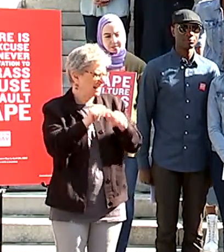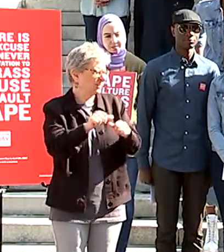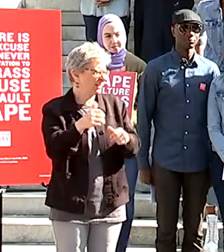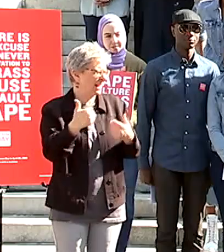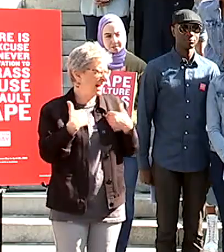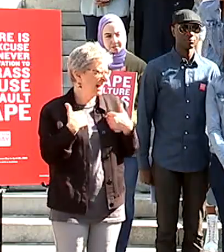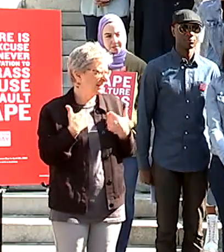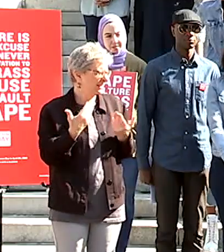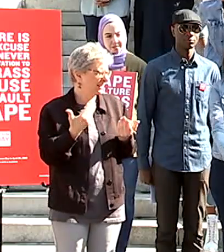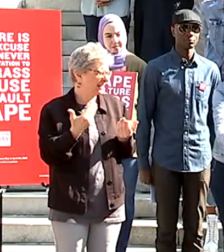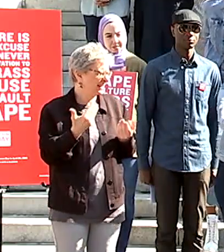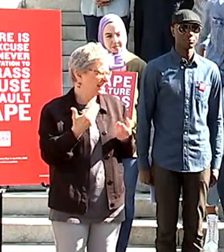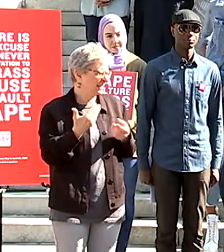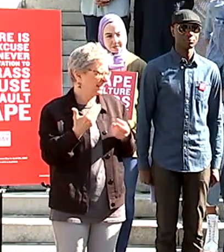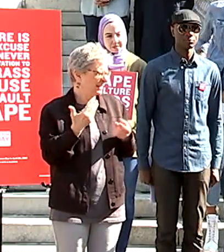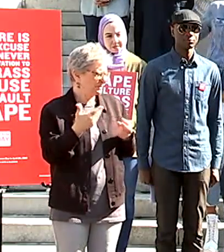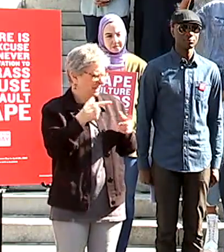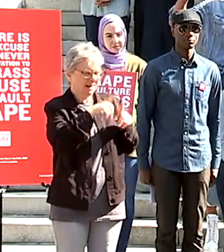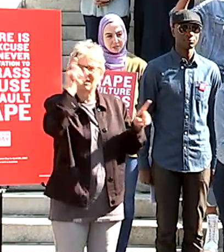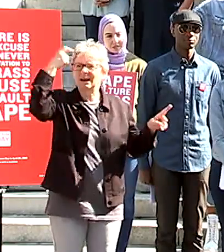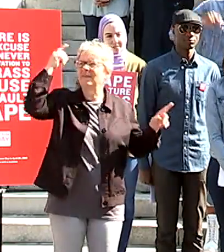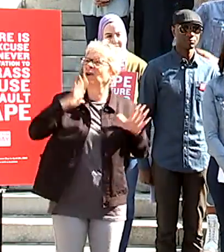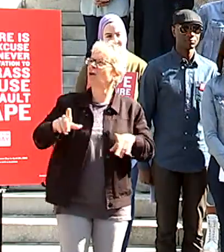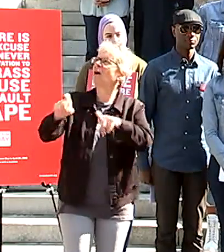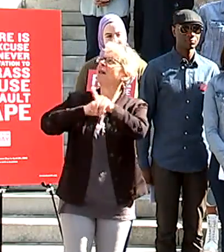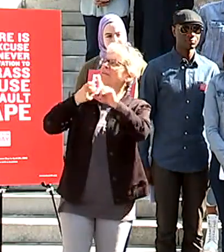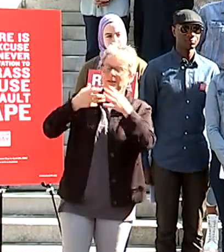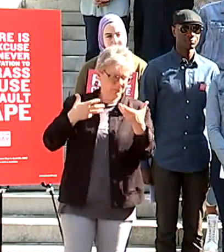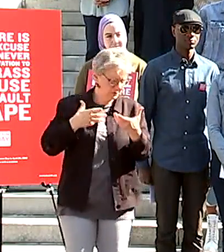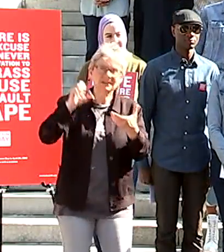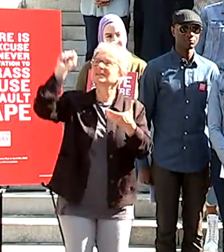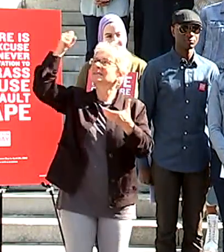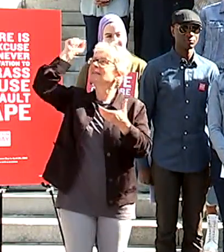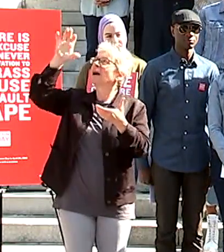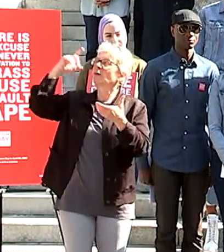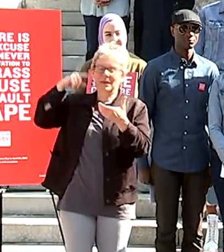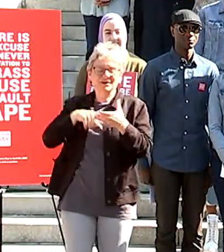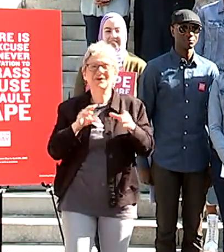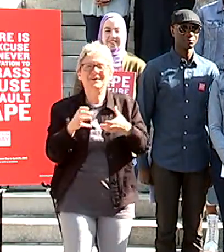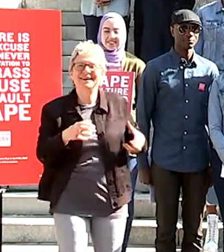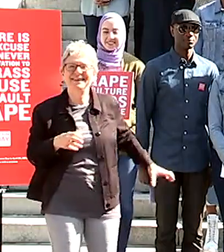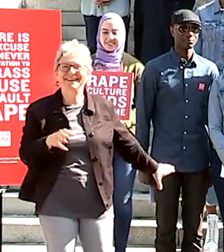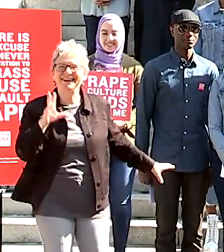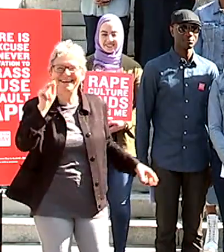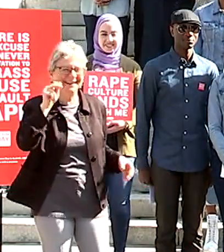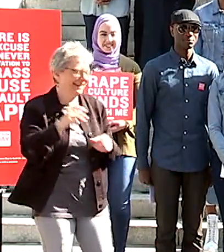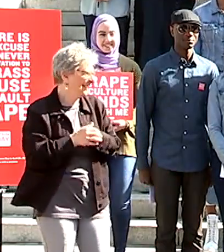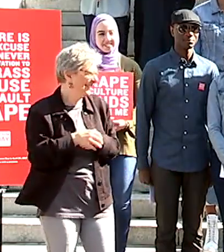has, maybe this is the governor calling from Sacramento. No.